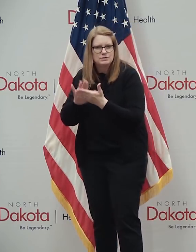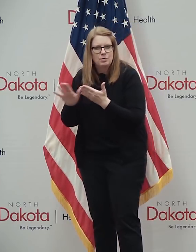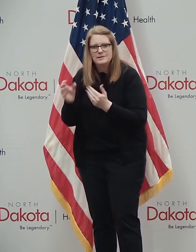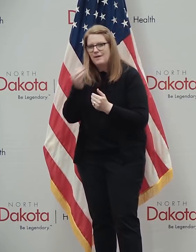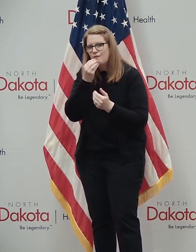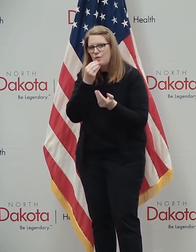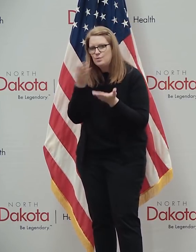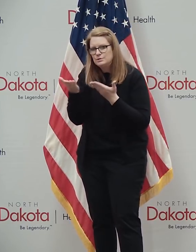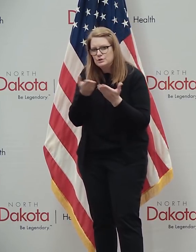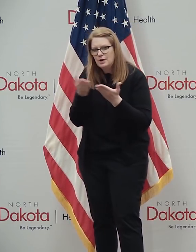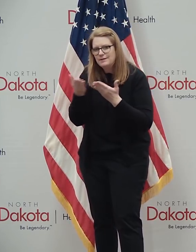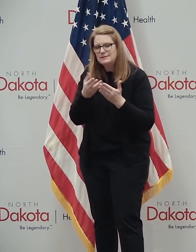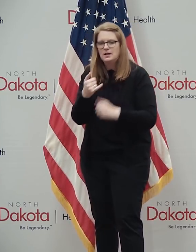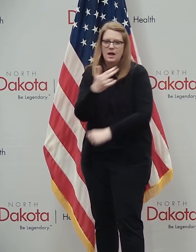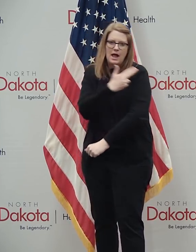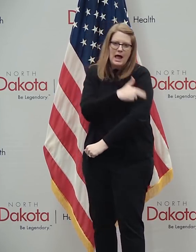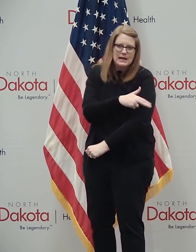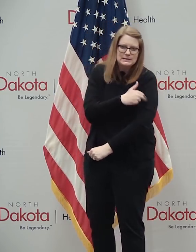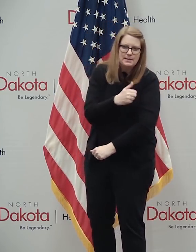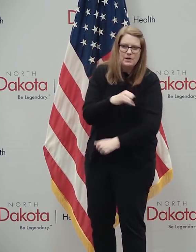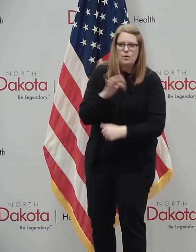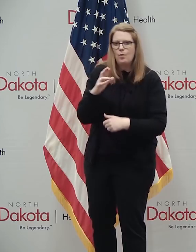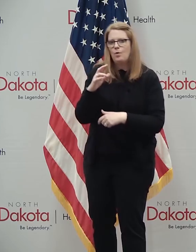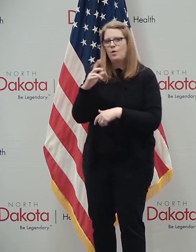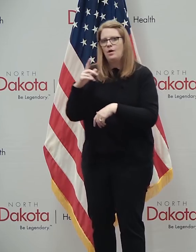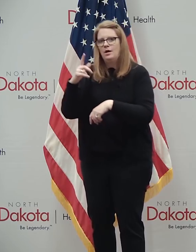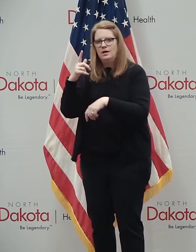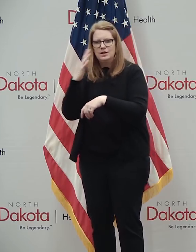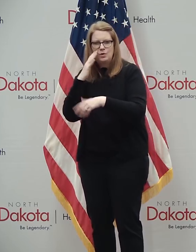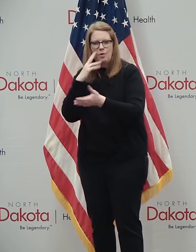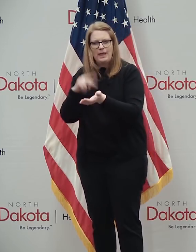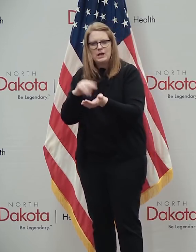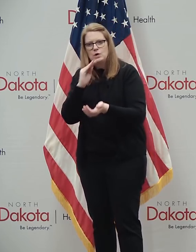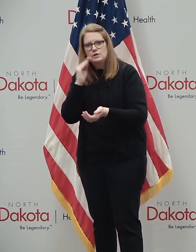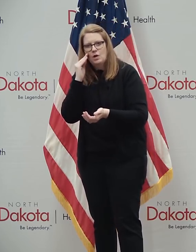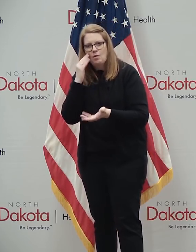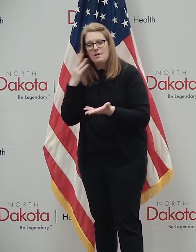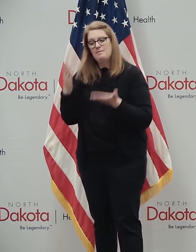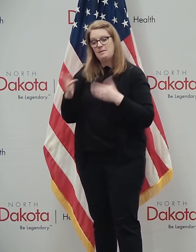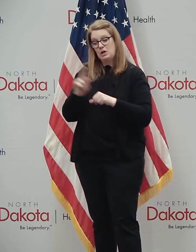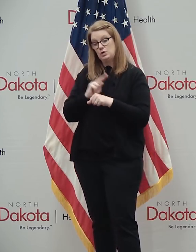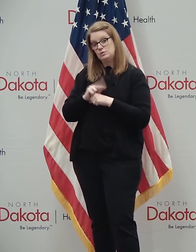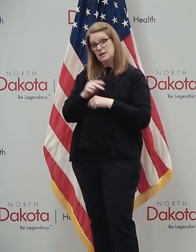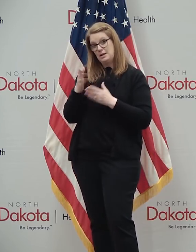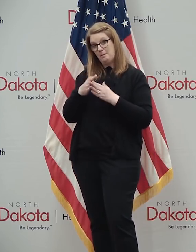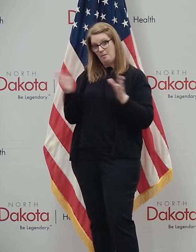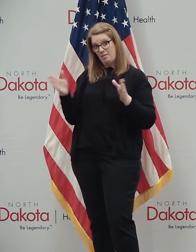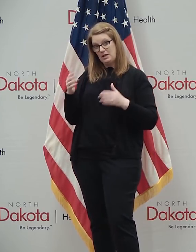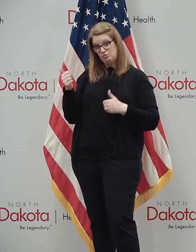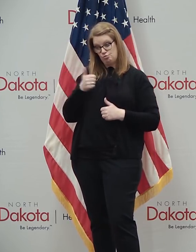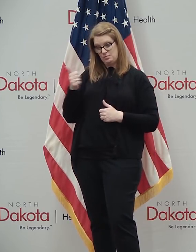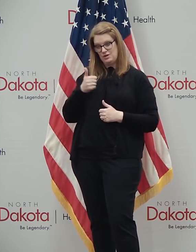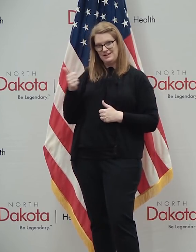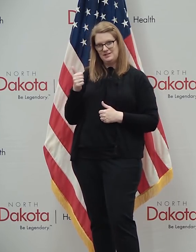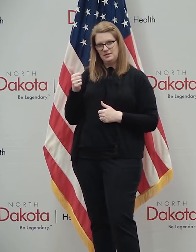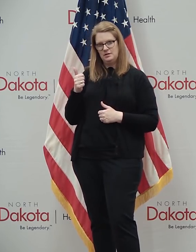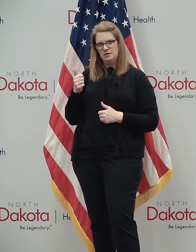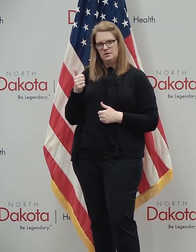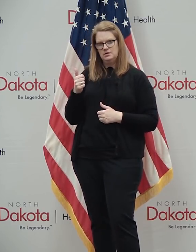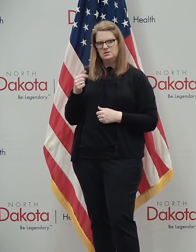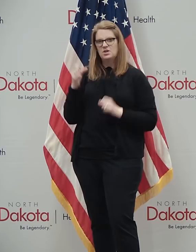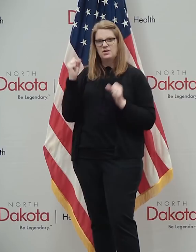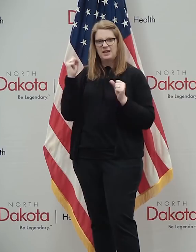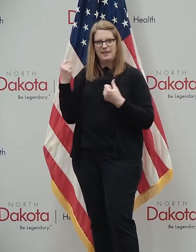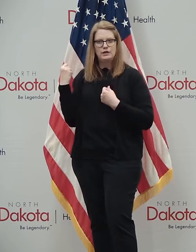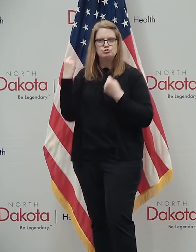food service at one of our hospitals or our long-term care facilities, but they may be using public transportation. So drive-through testing wasn't